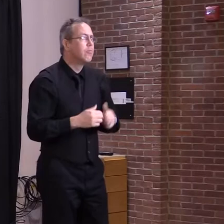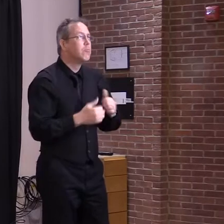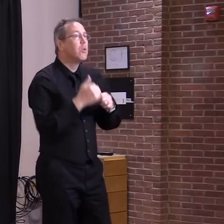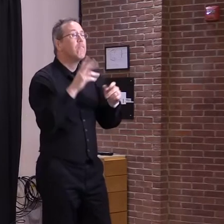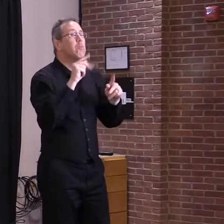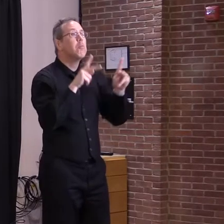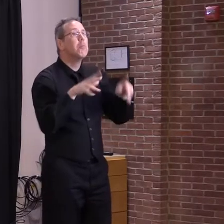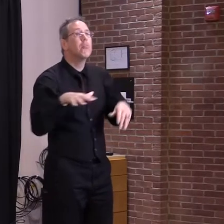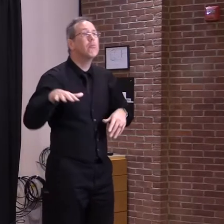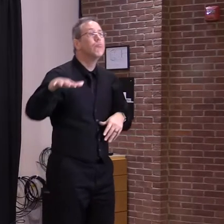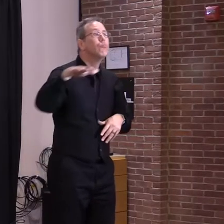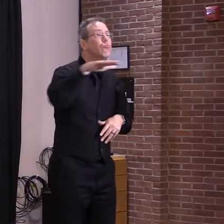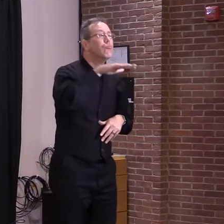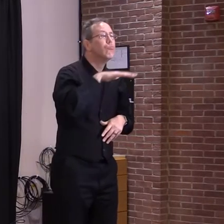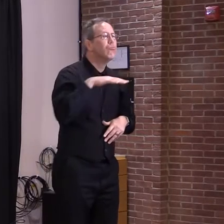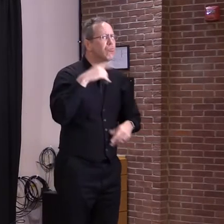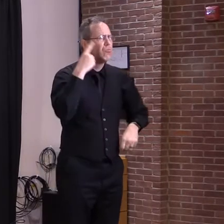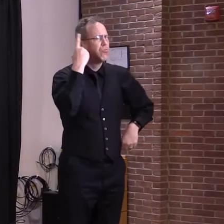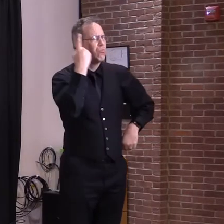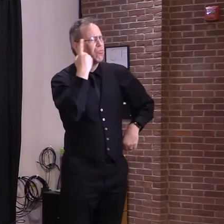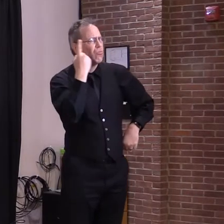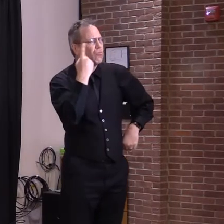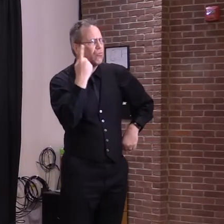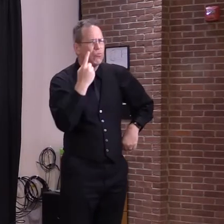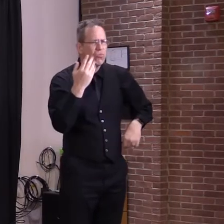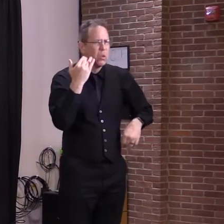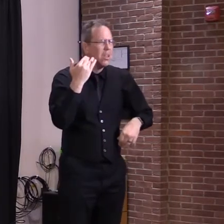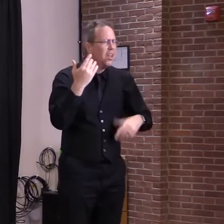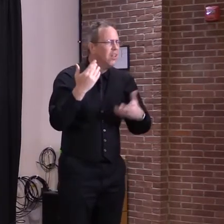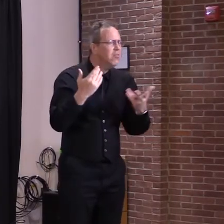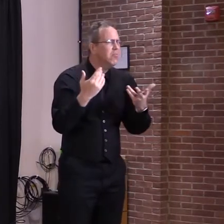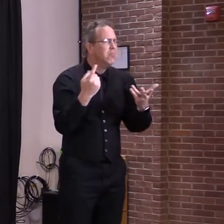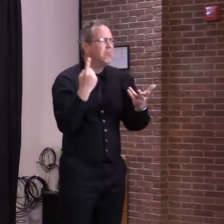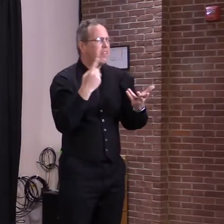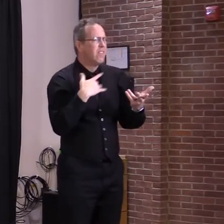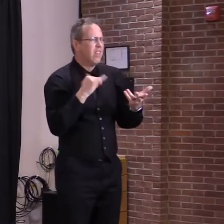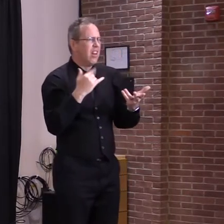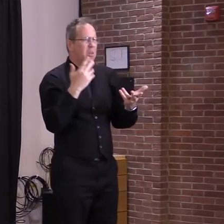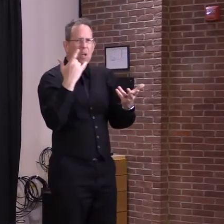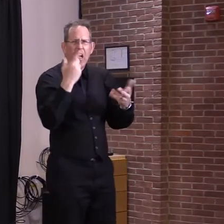not understand that at all. I don't understand it.